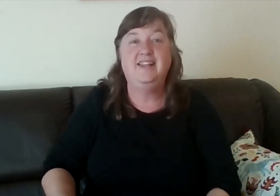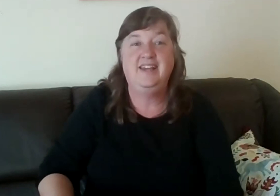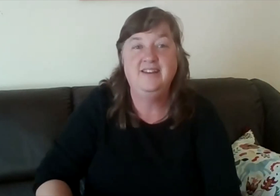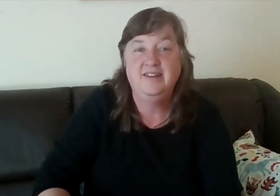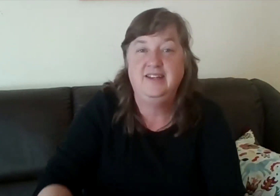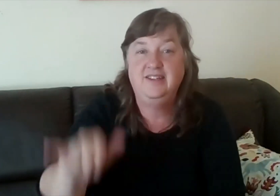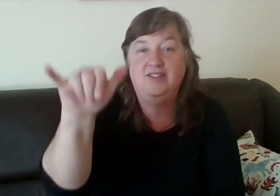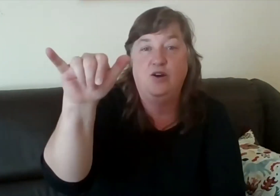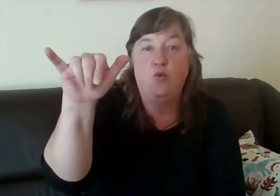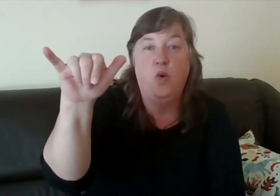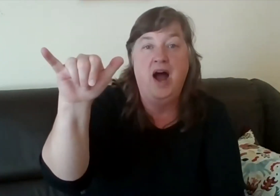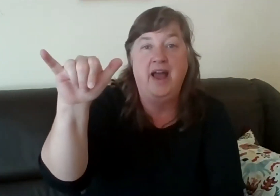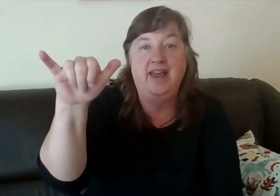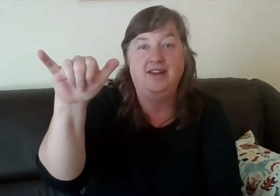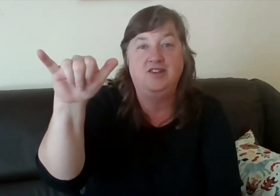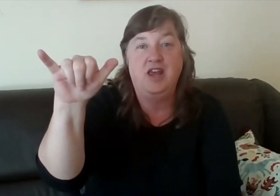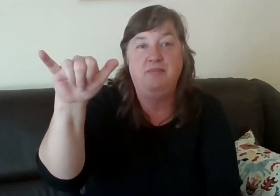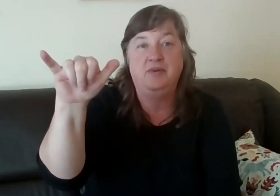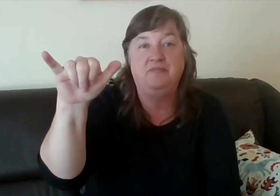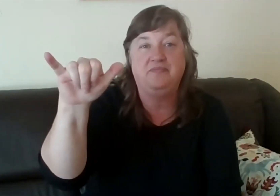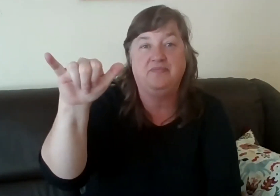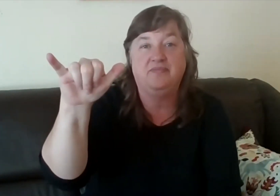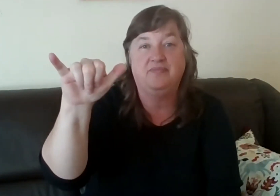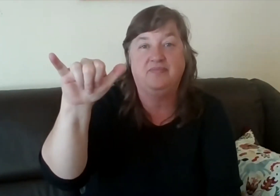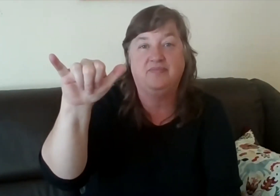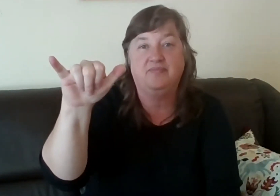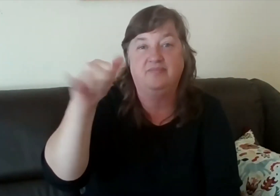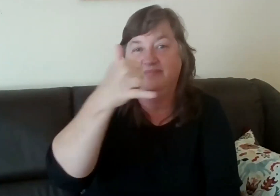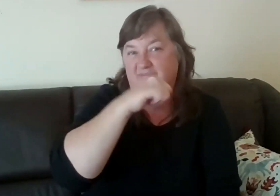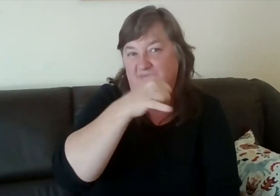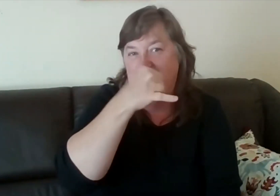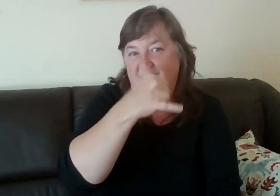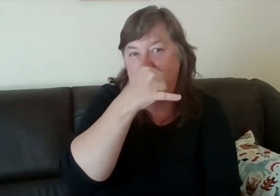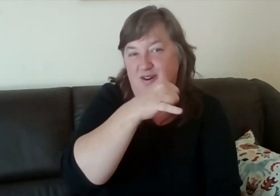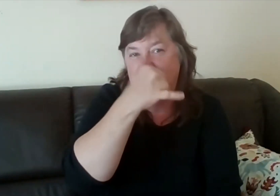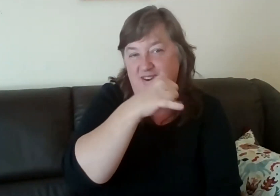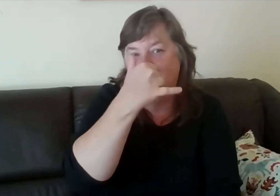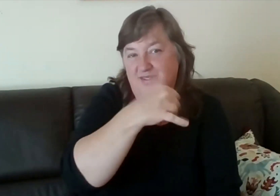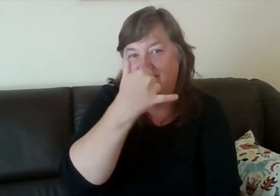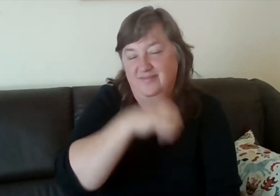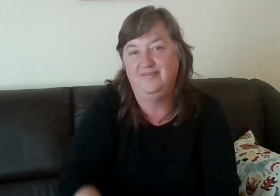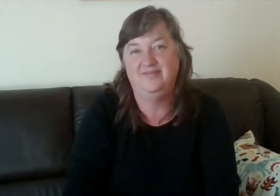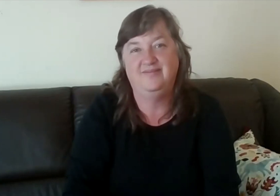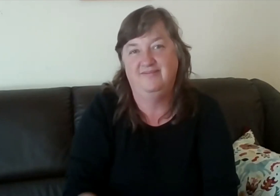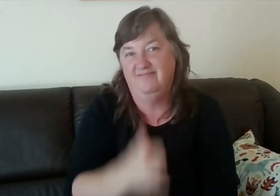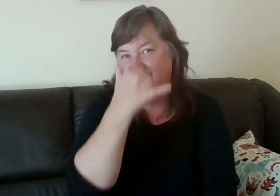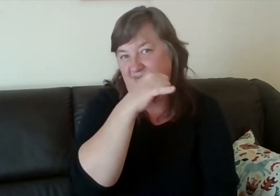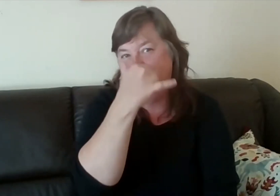Silly, and you take a Y hand shape and you go up your nose. Silly.